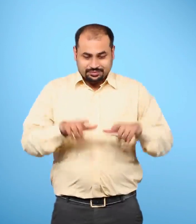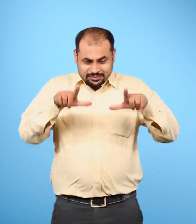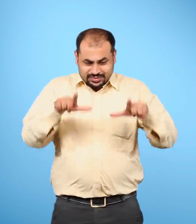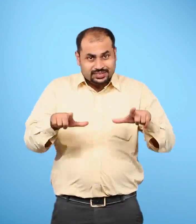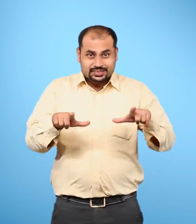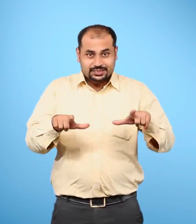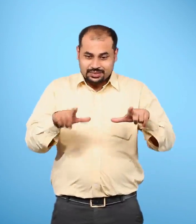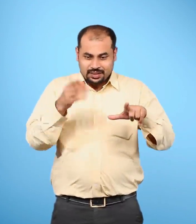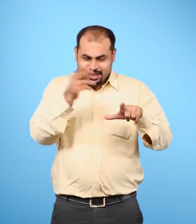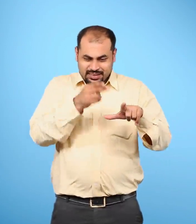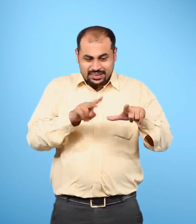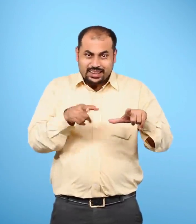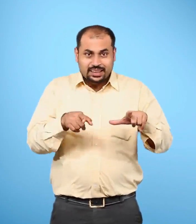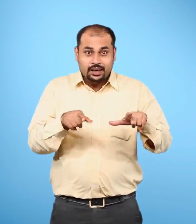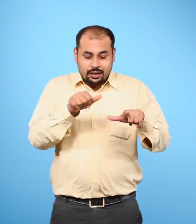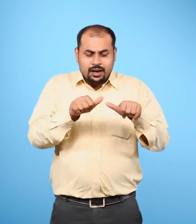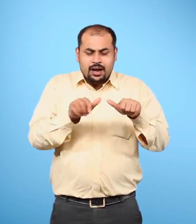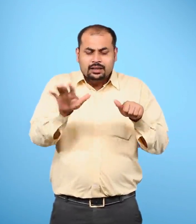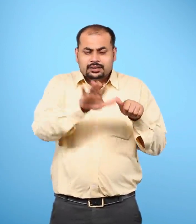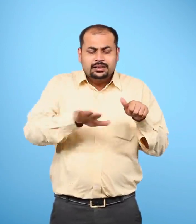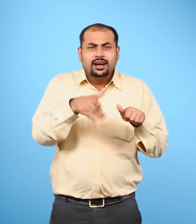You know the area of her tile?